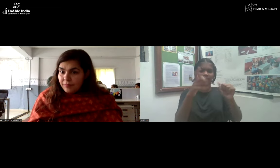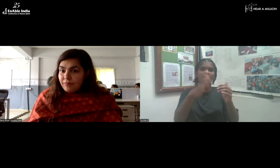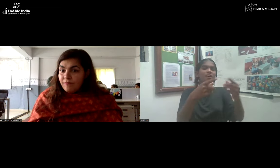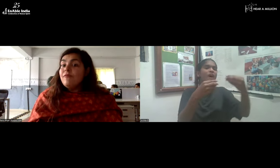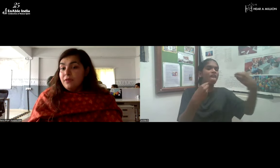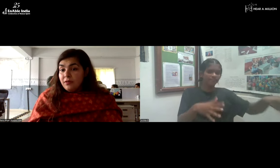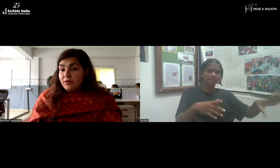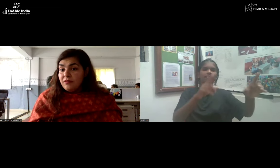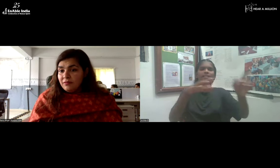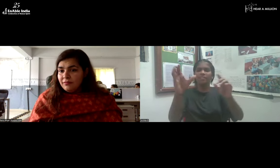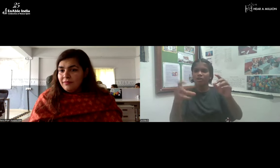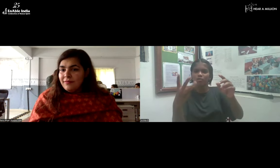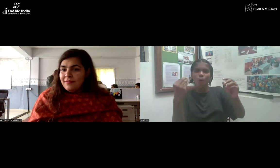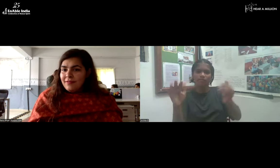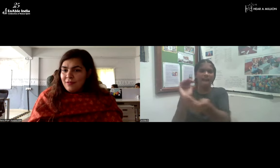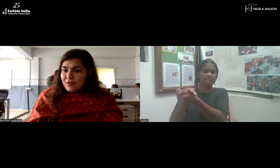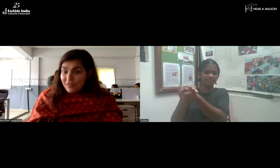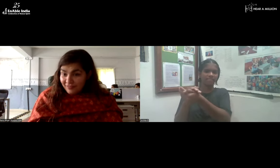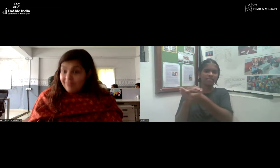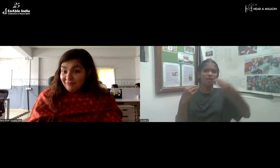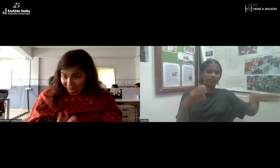Now let me ask you the question.